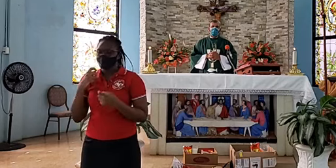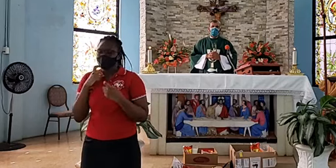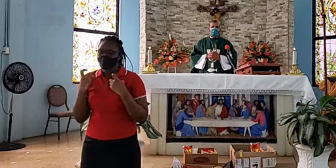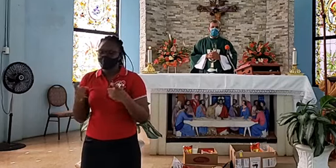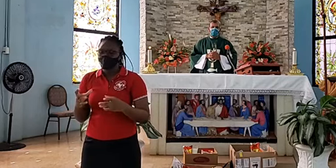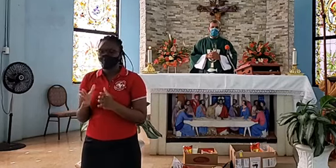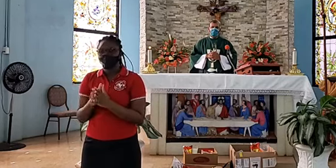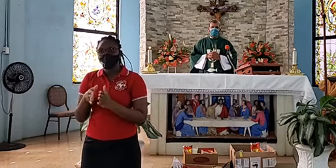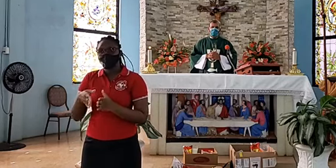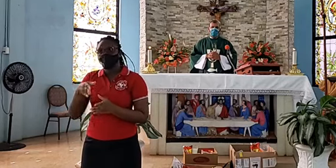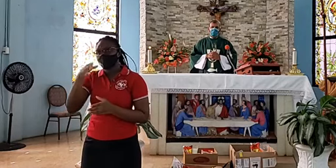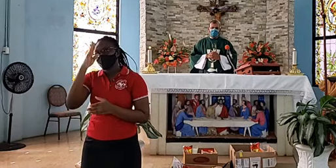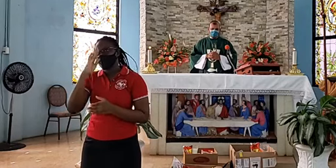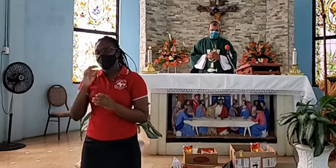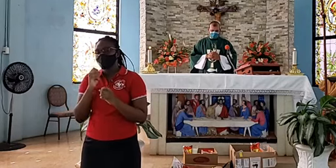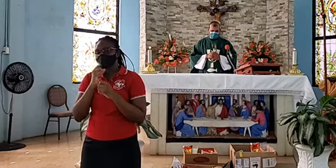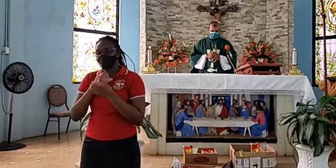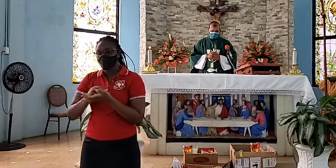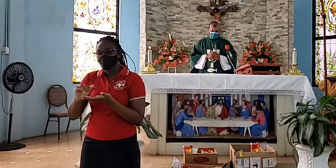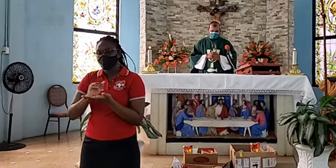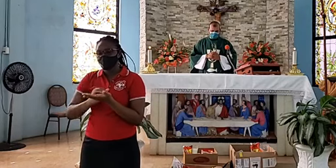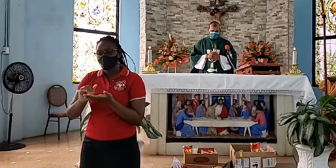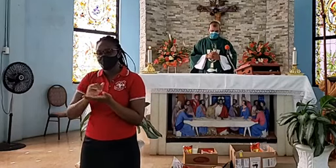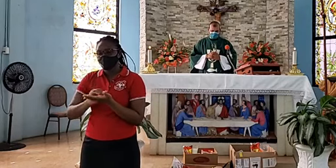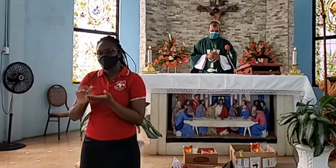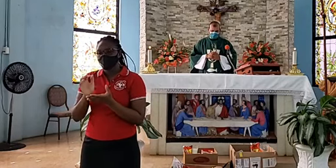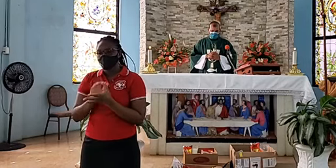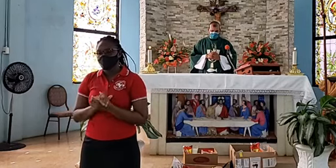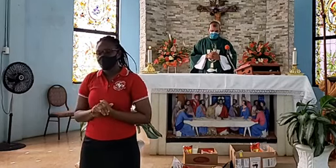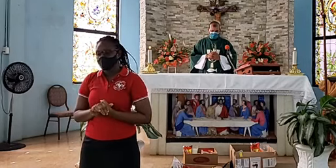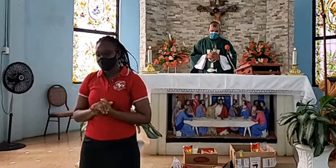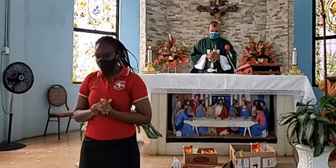pardon and forgiveness.